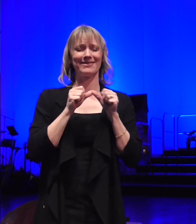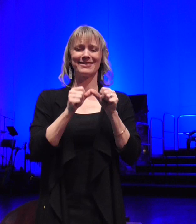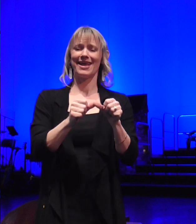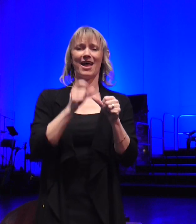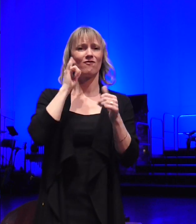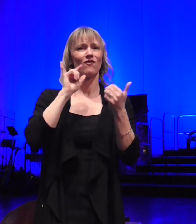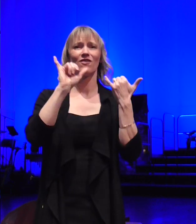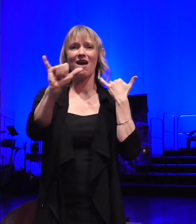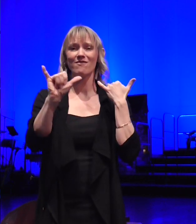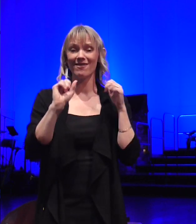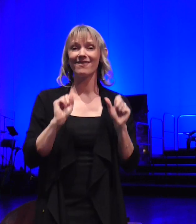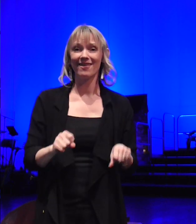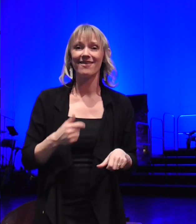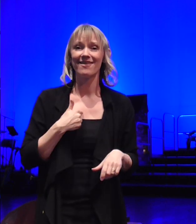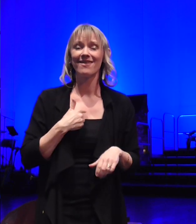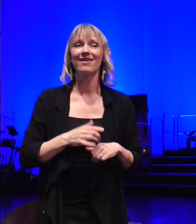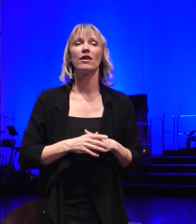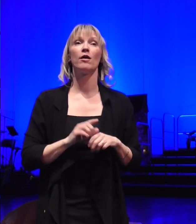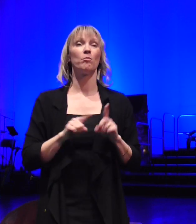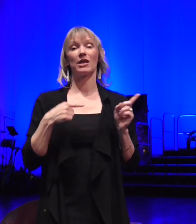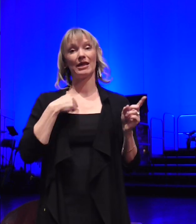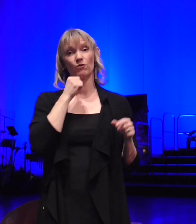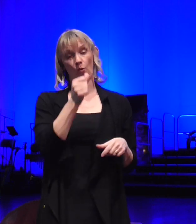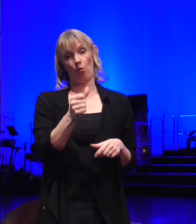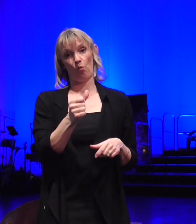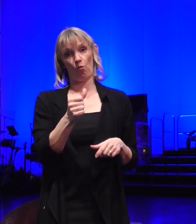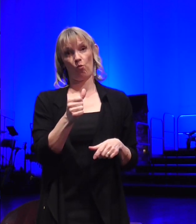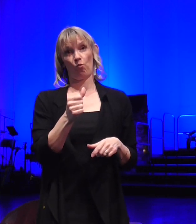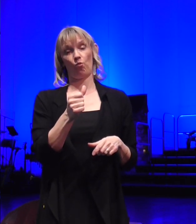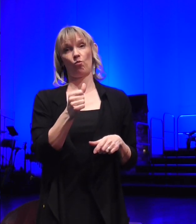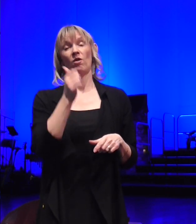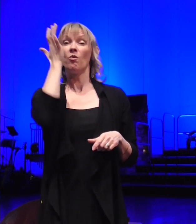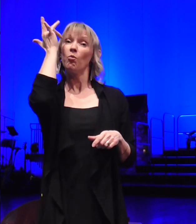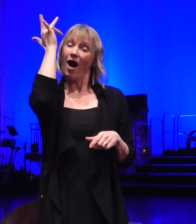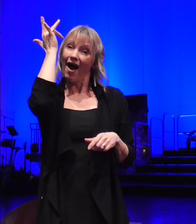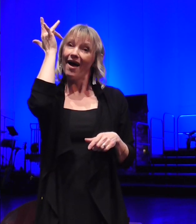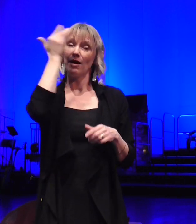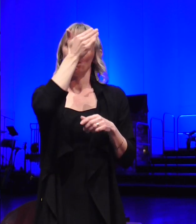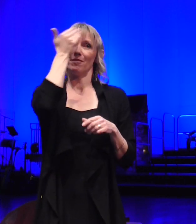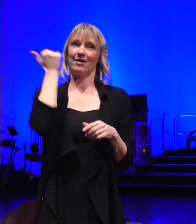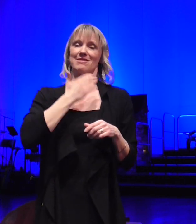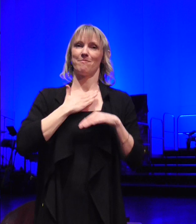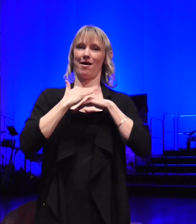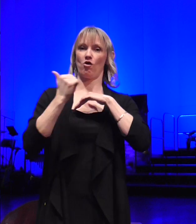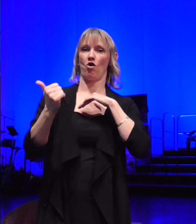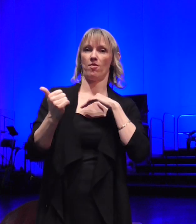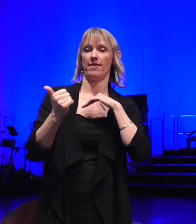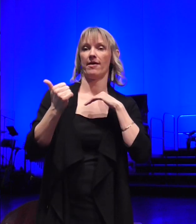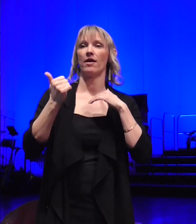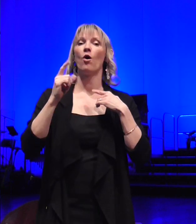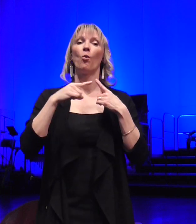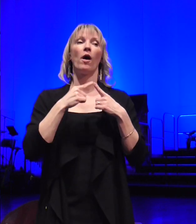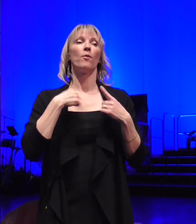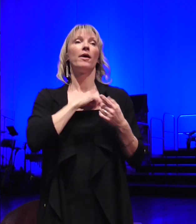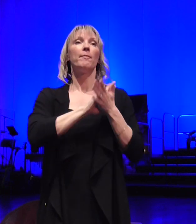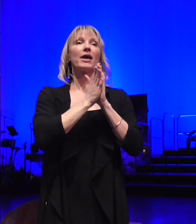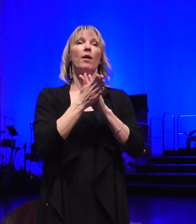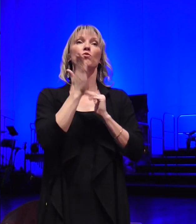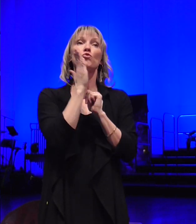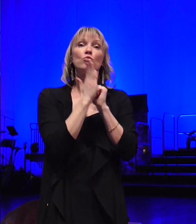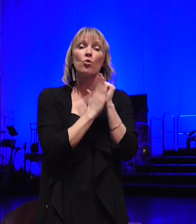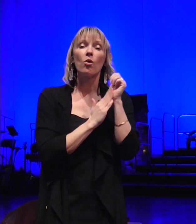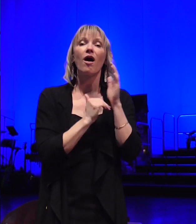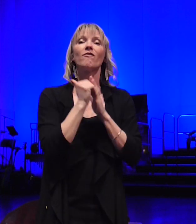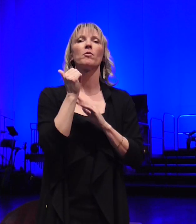forever. But I don't, because of calling. And when we get too comfortable, we can get into that